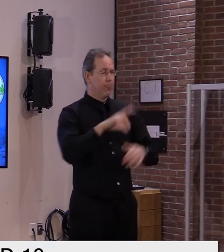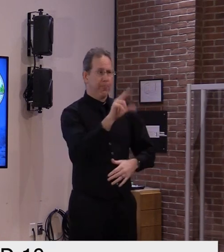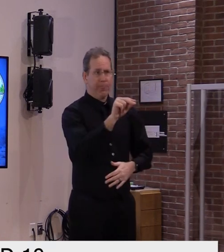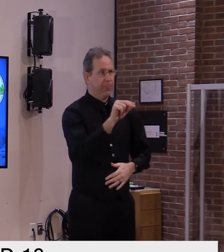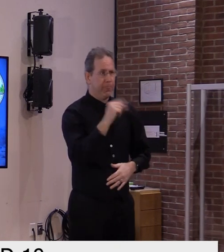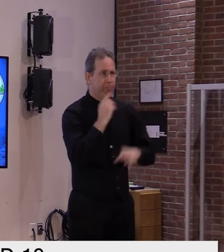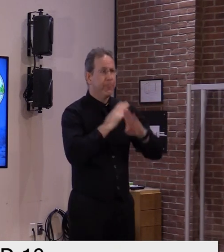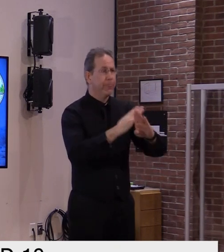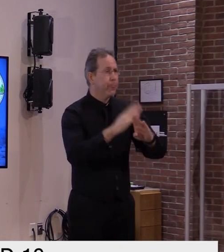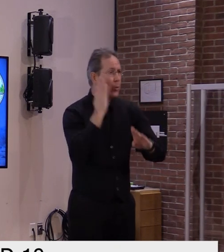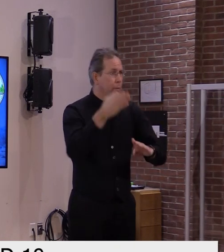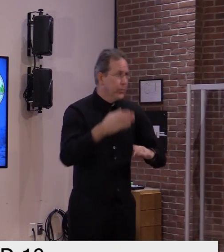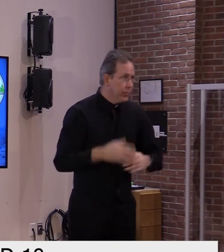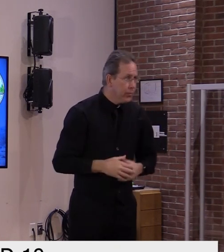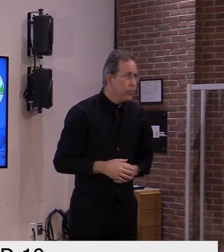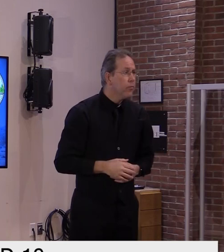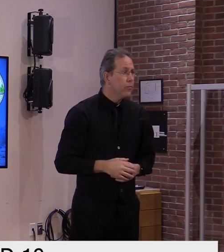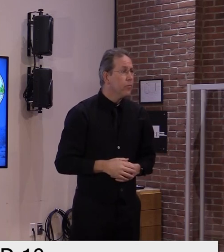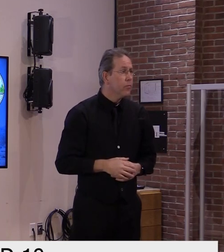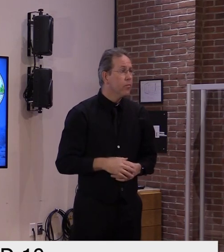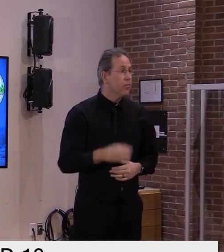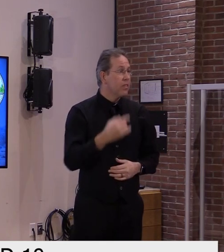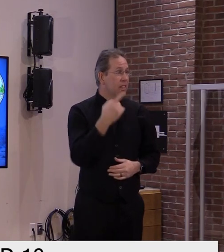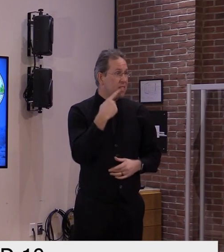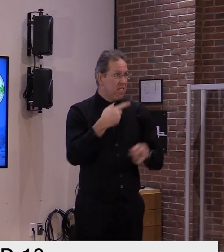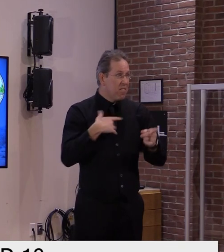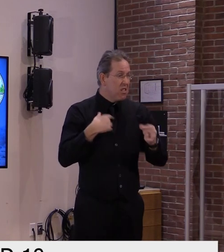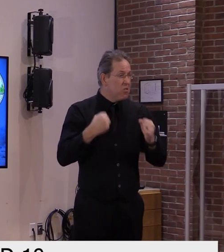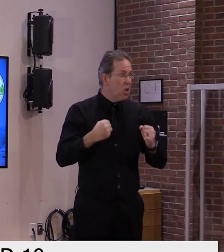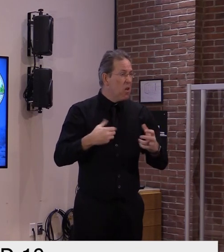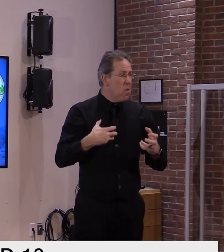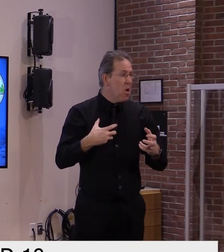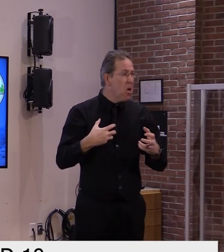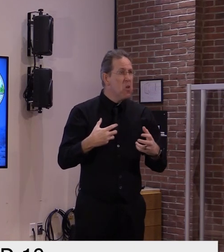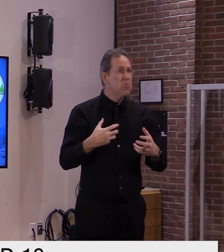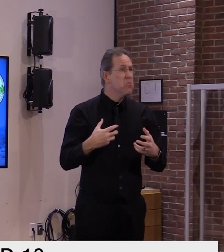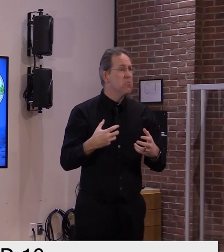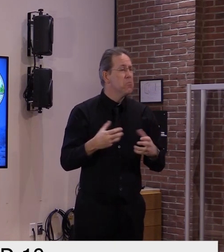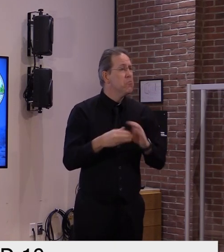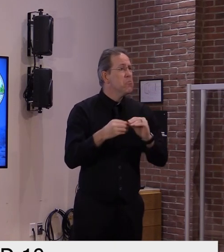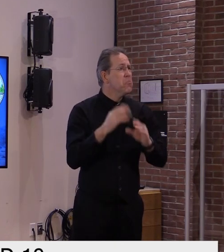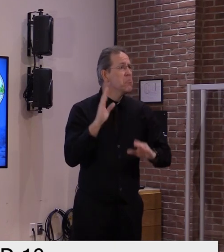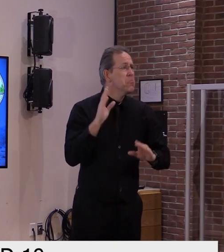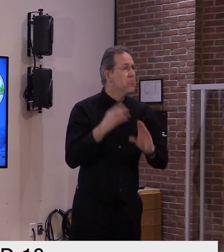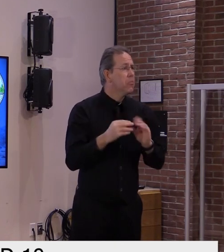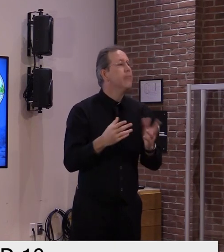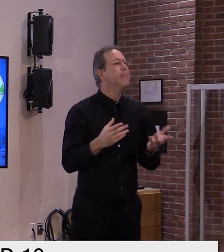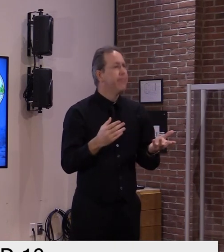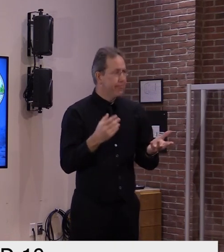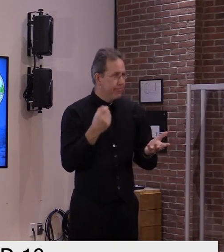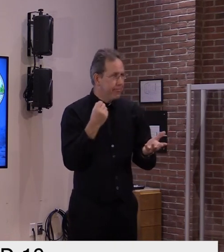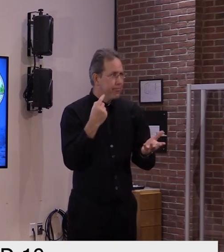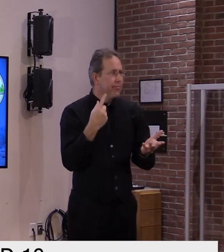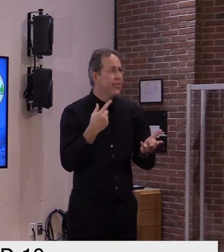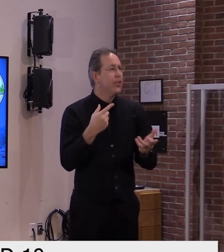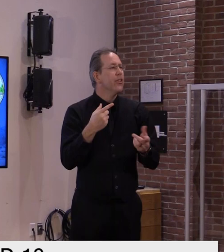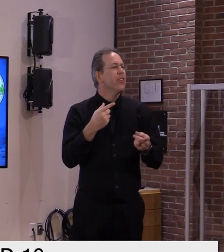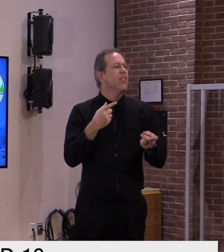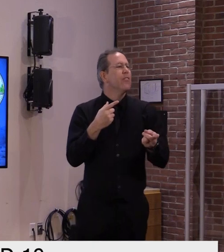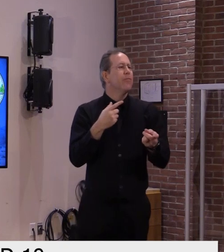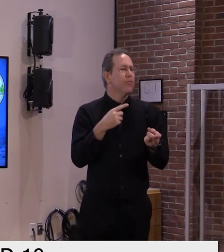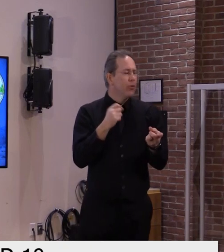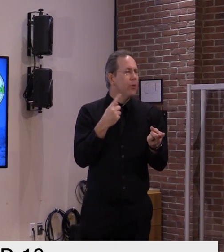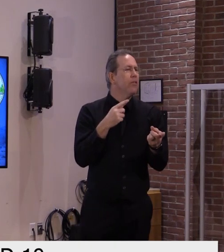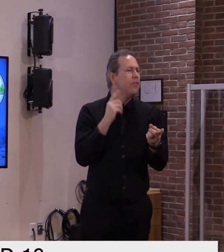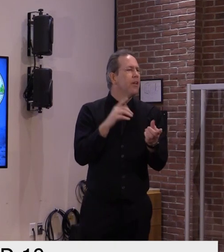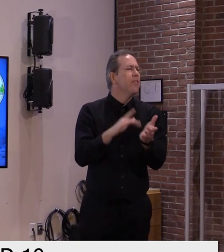the strength of those who are planning these uprisings. They're using them as pawns. They use them in Washington,